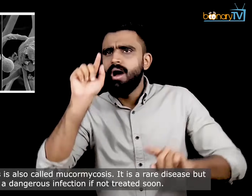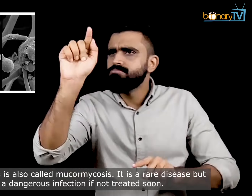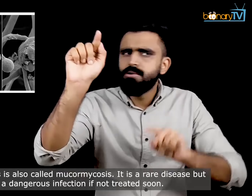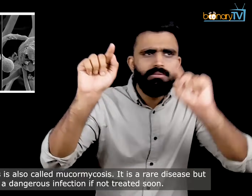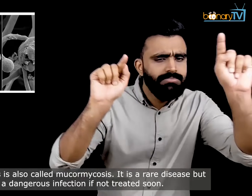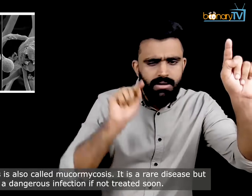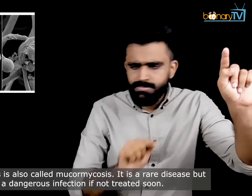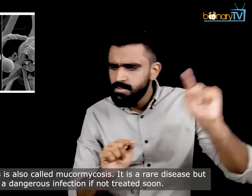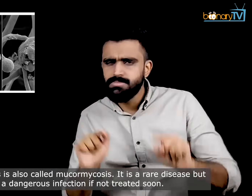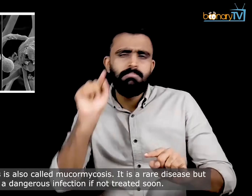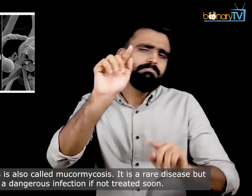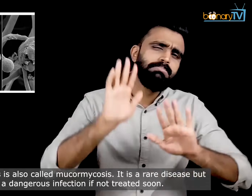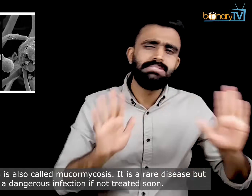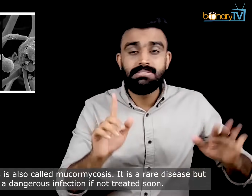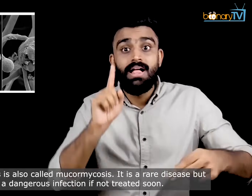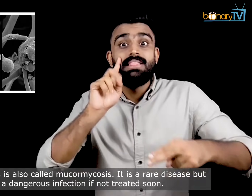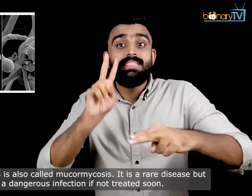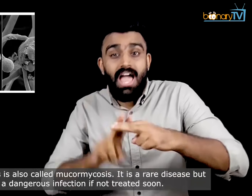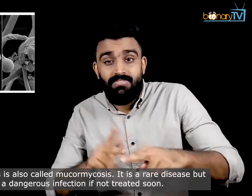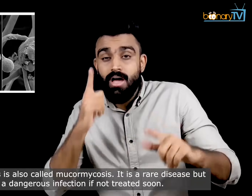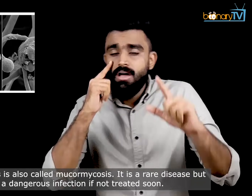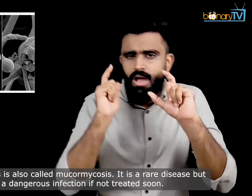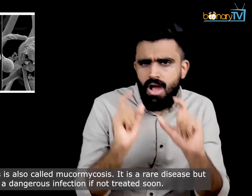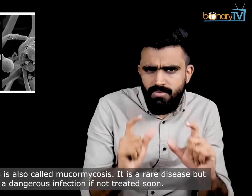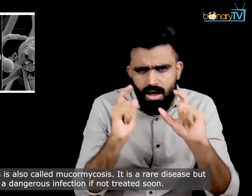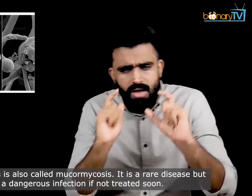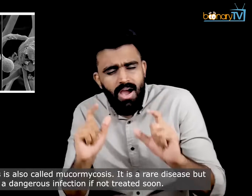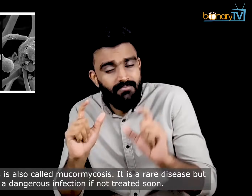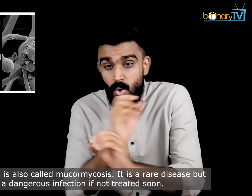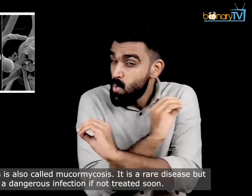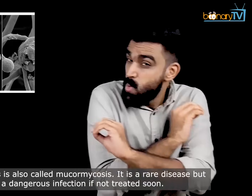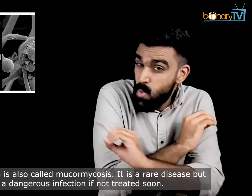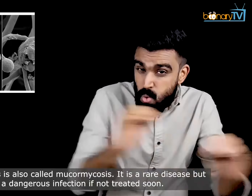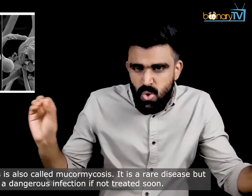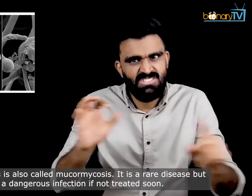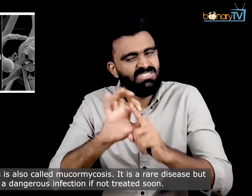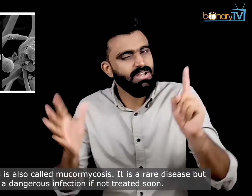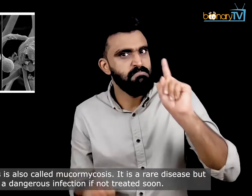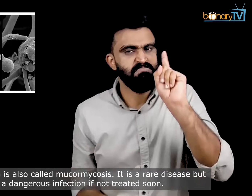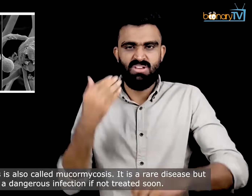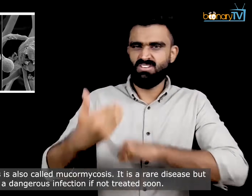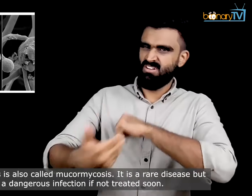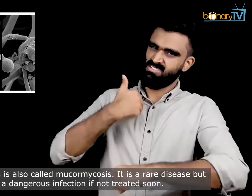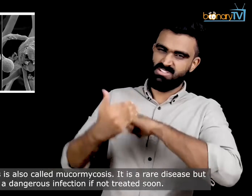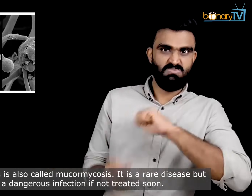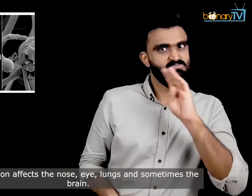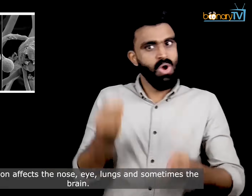but it is a dangerous infection if not treated soon. This